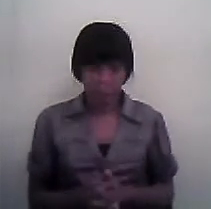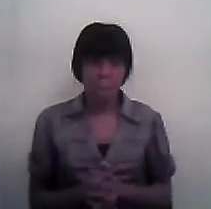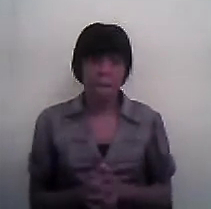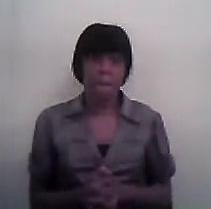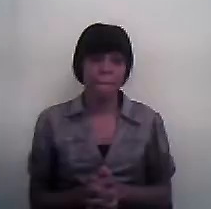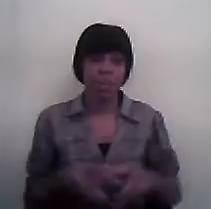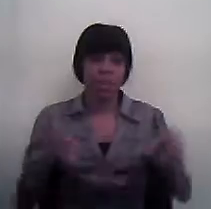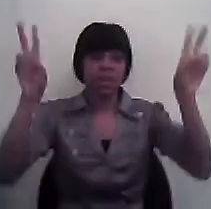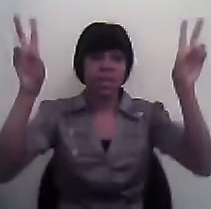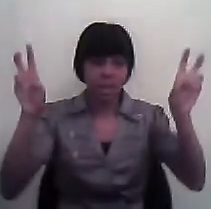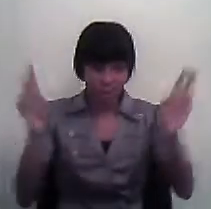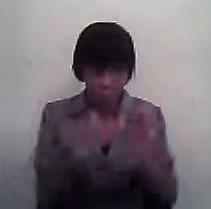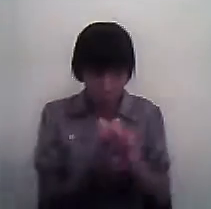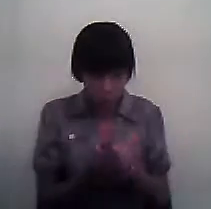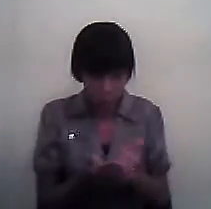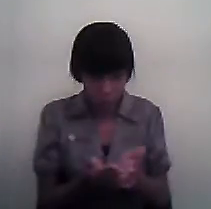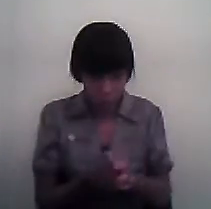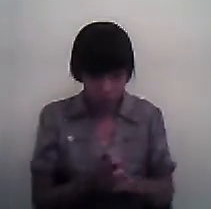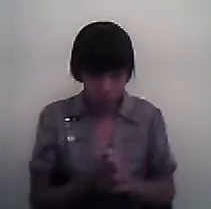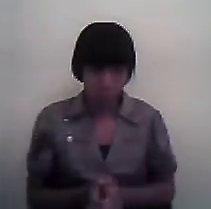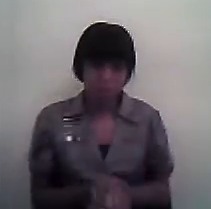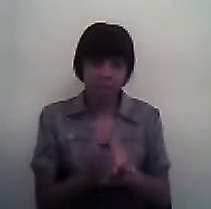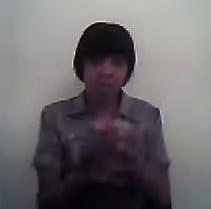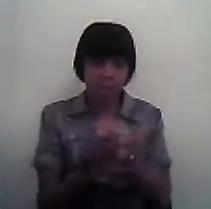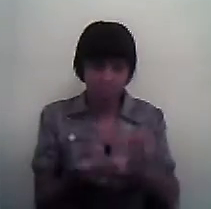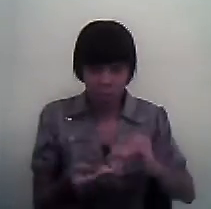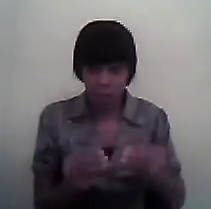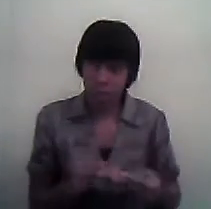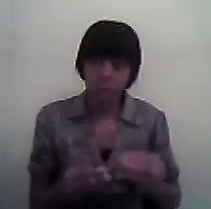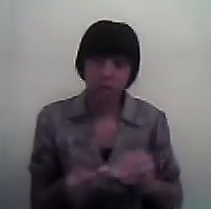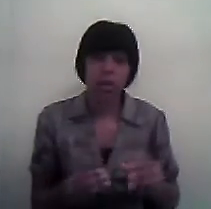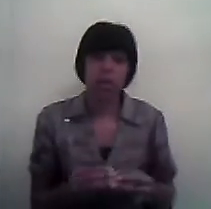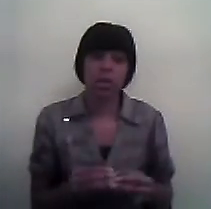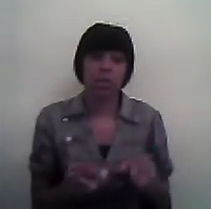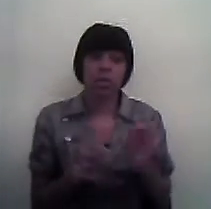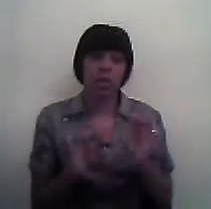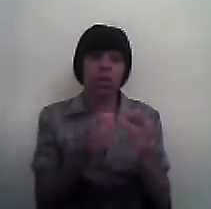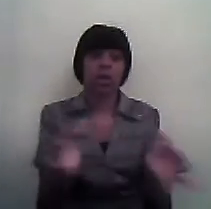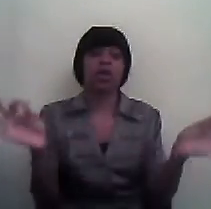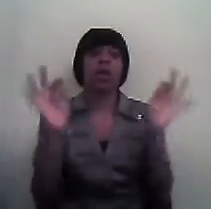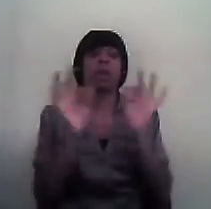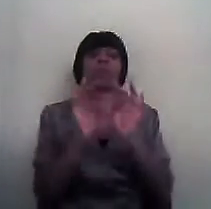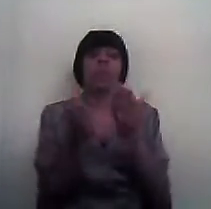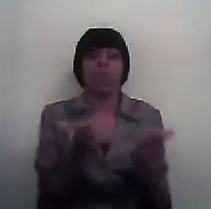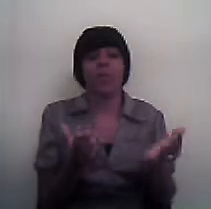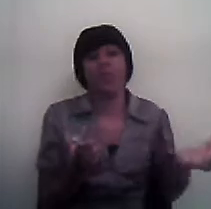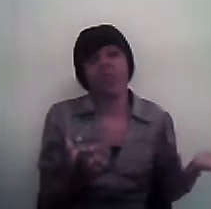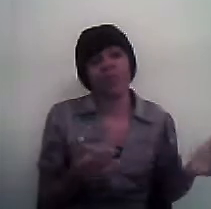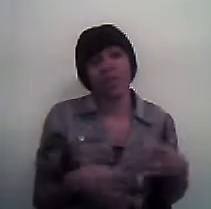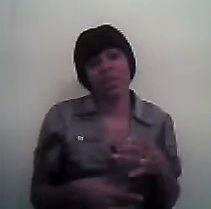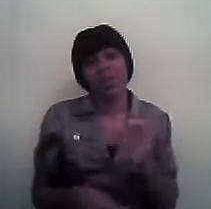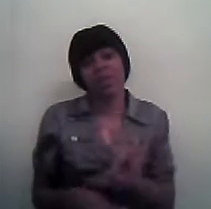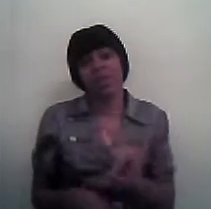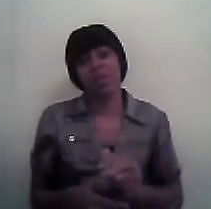name, volume number, other things like that that might be pertinent for other students who would be interested in looking up the same